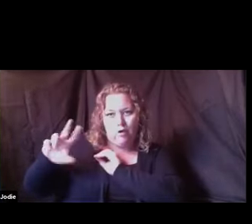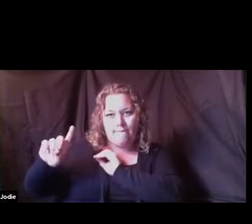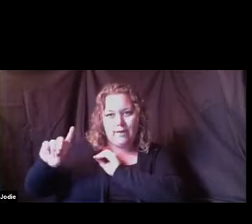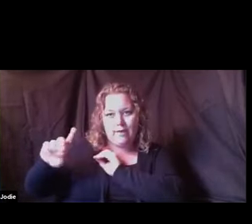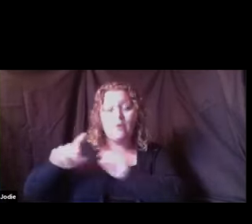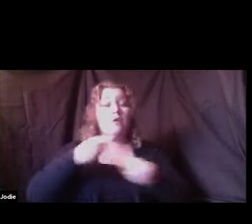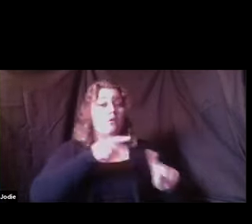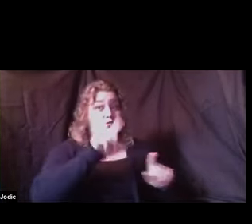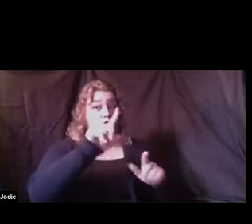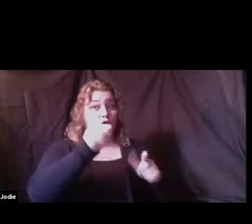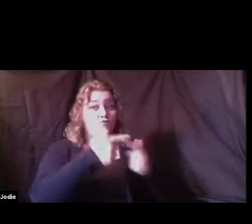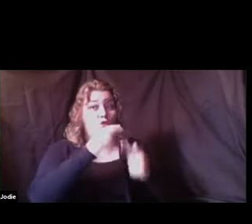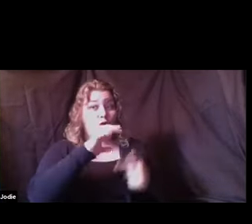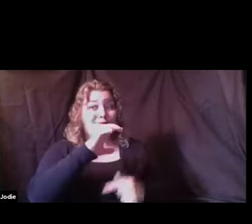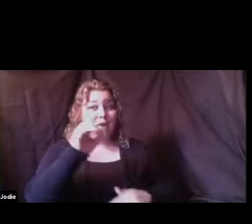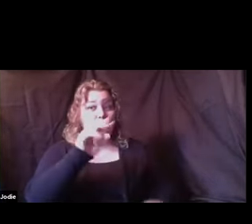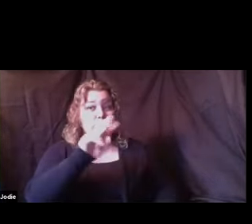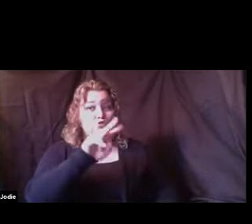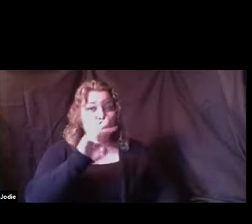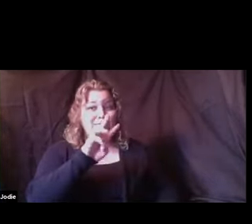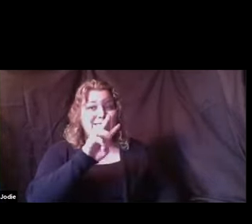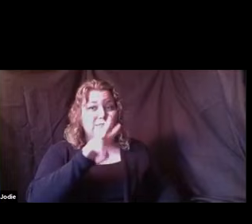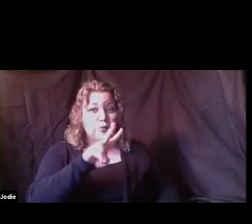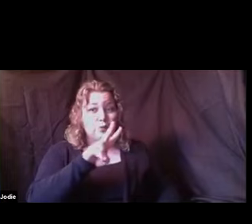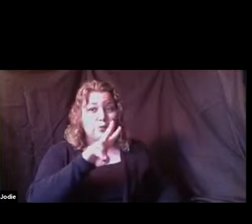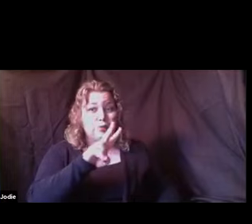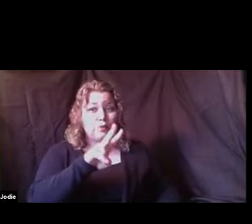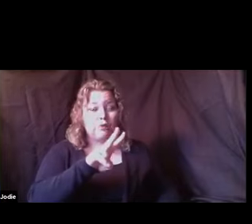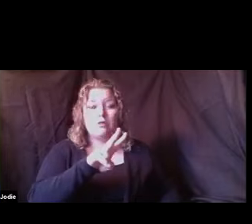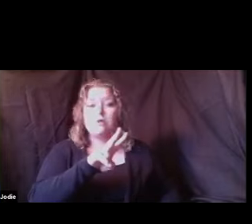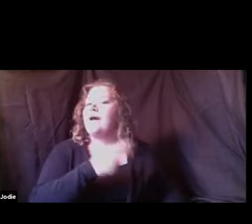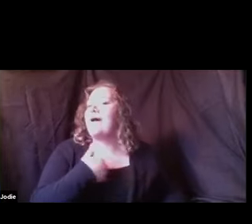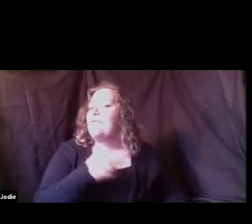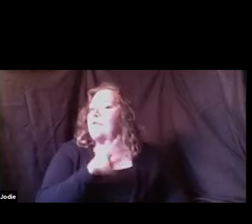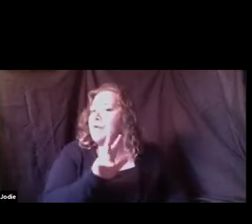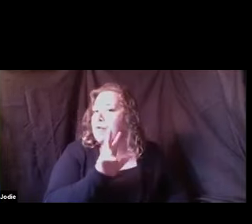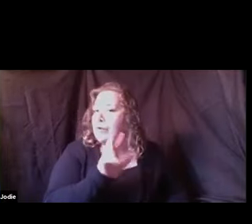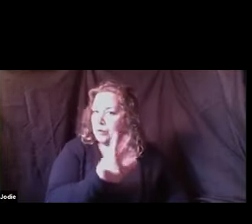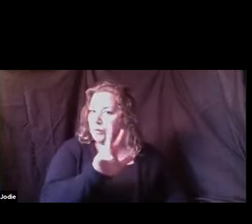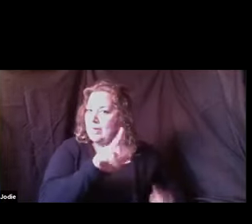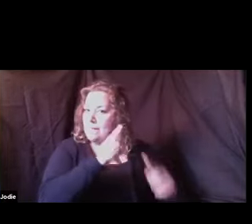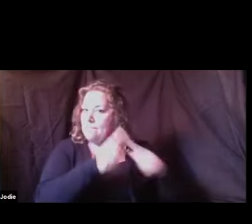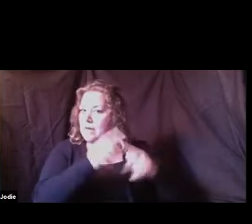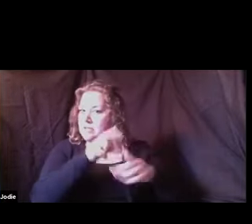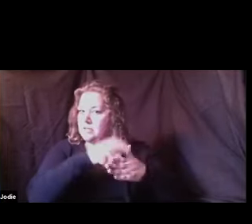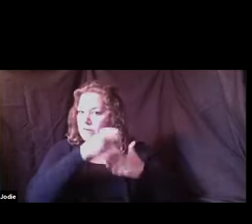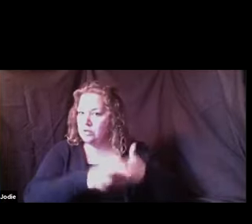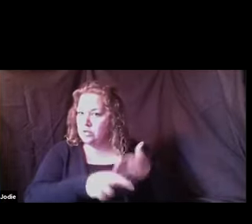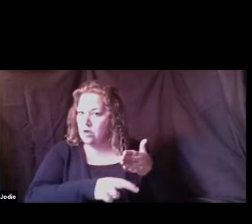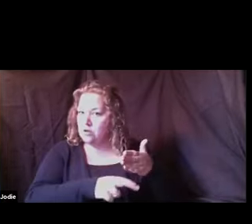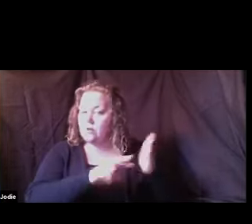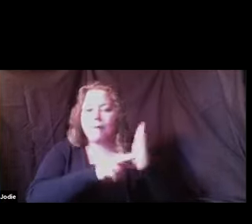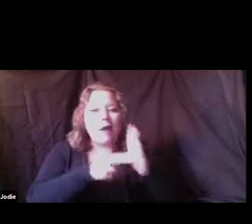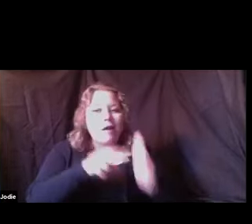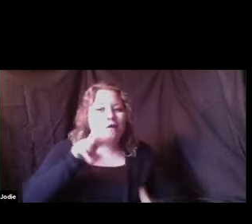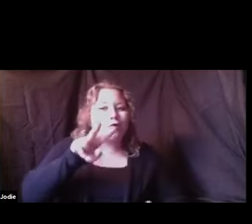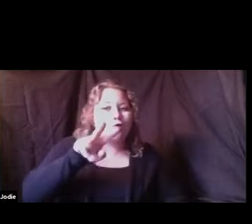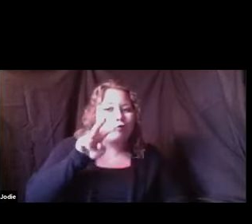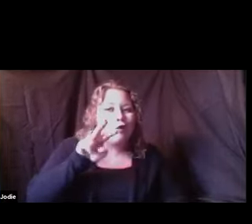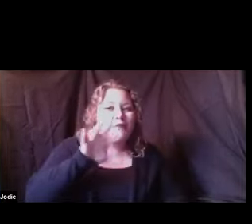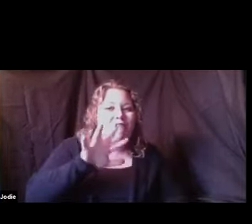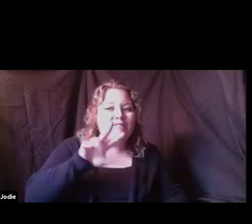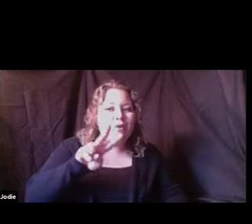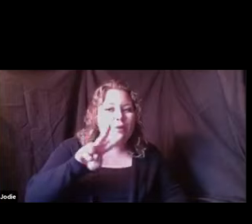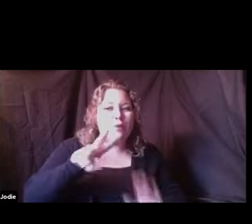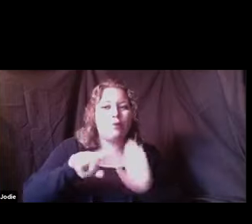La Crosse County residents, we had 3 positive test results, 252 negative test